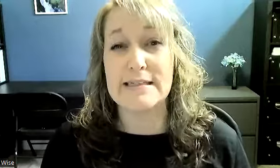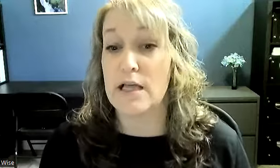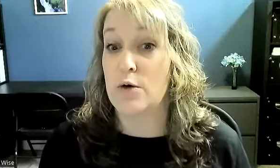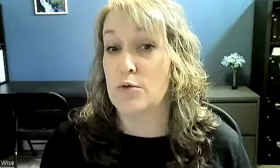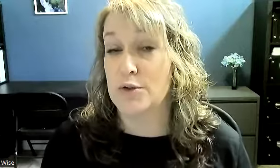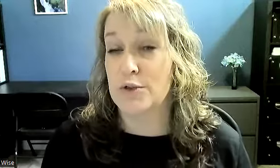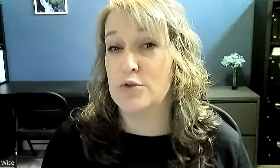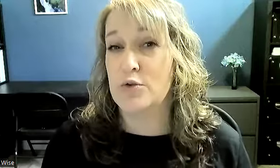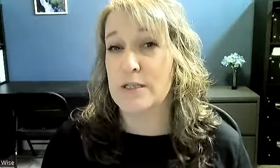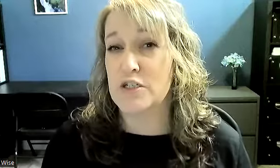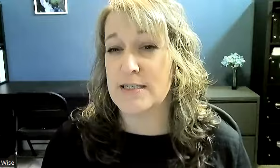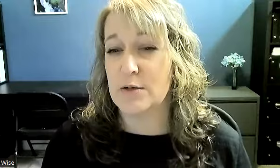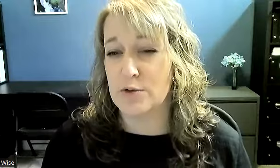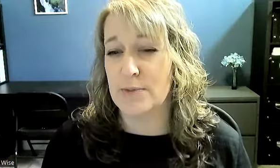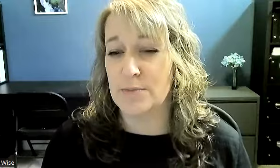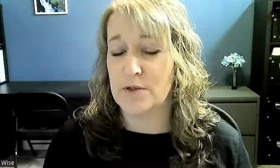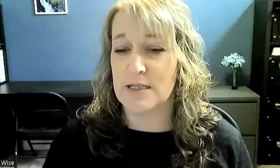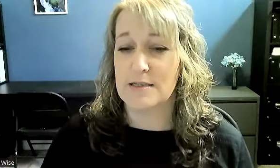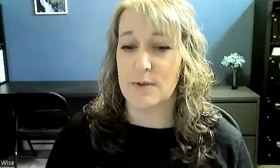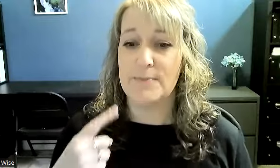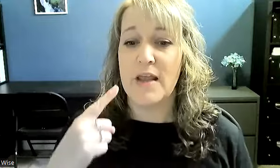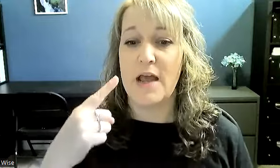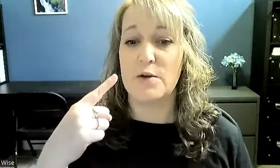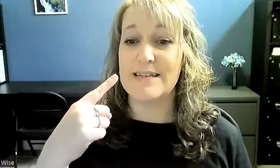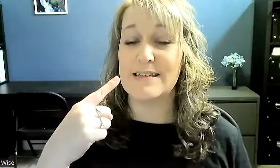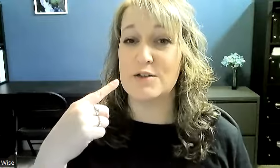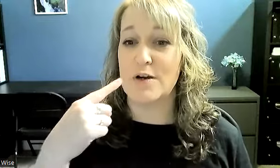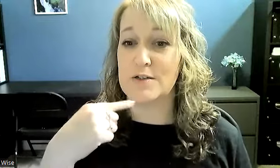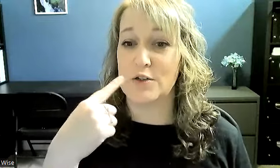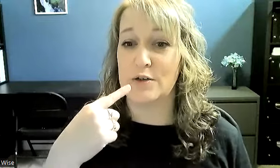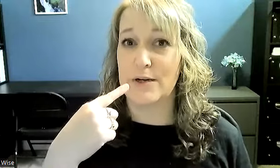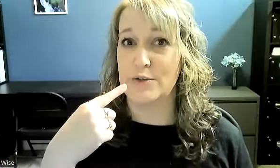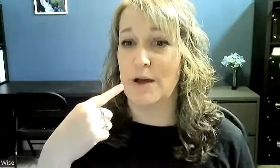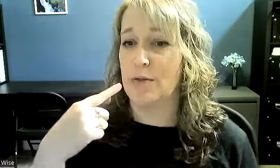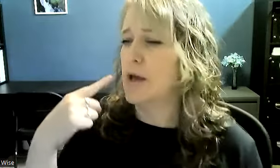lot older. You normally just see older people using this one. And you're basically drawing a circle around your mouth, okay?